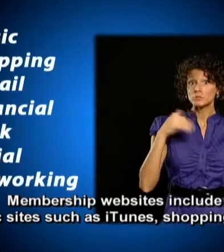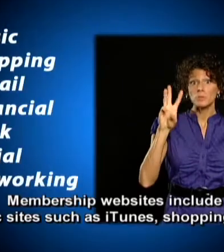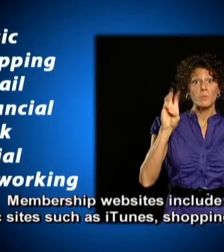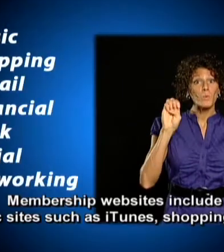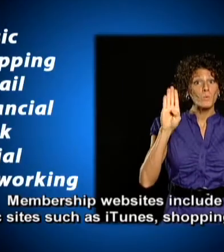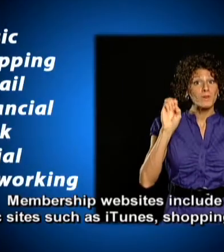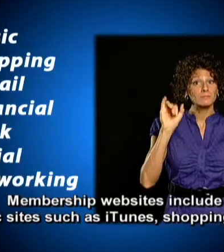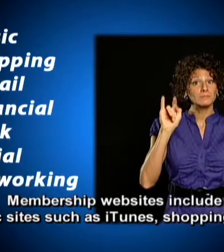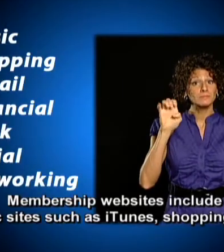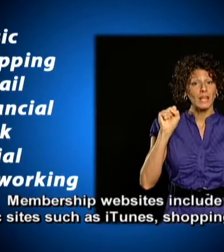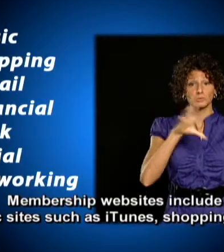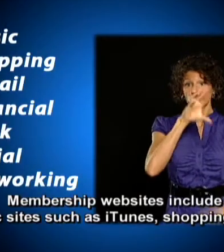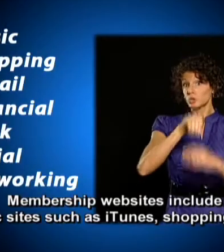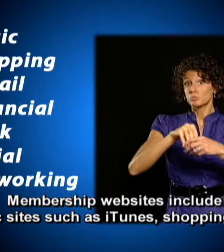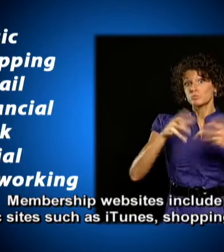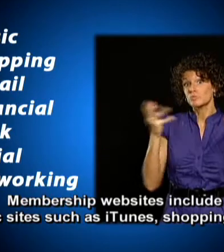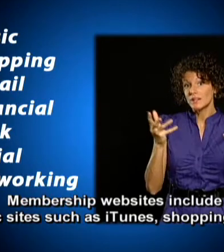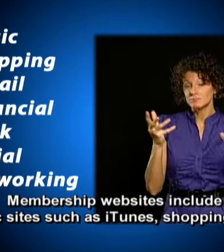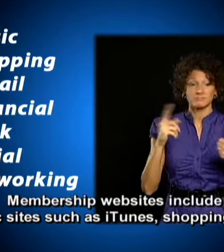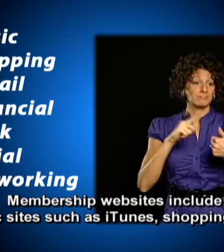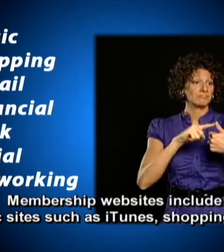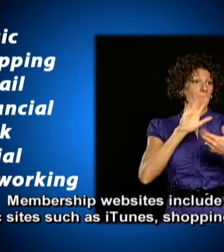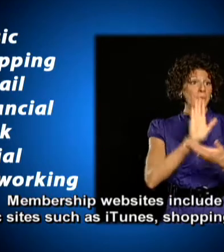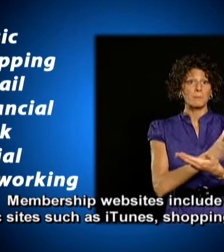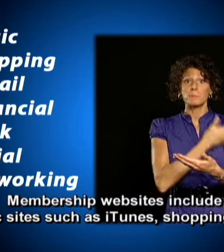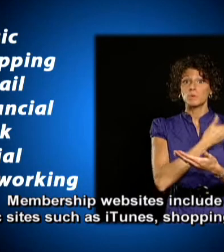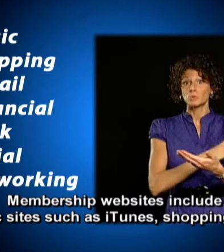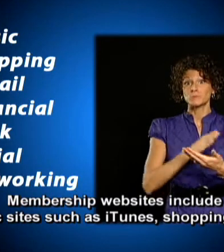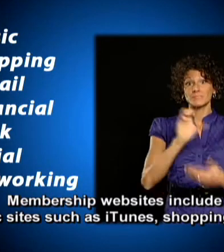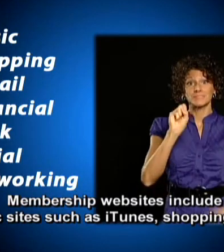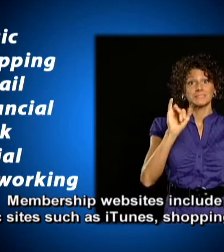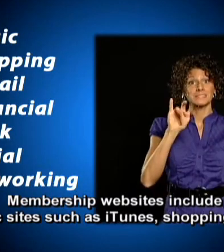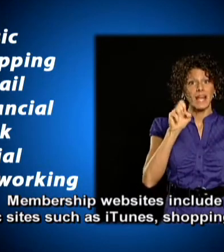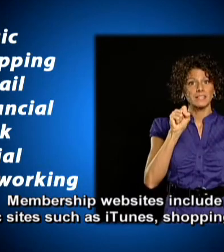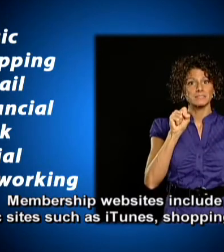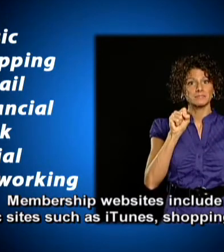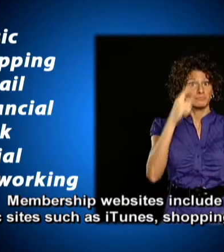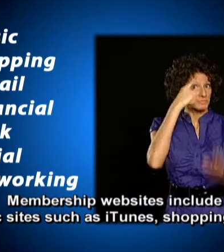Membership websites include music sites, such as iTunes,